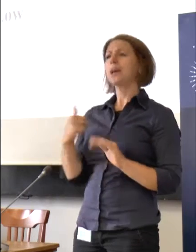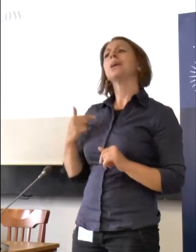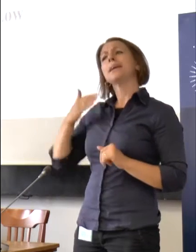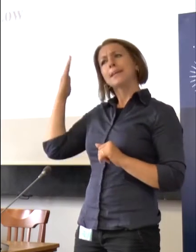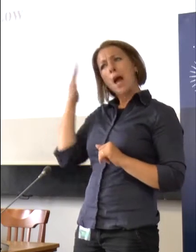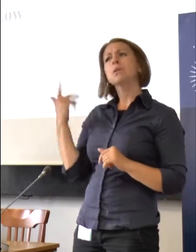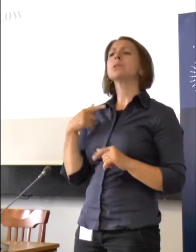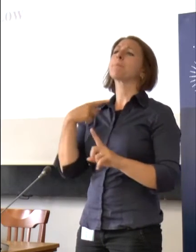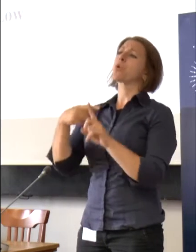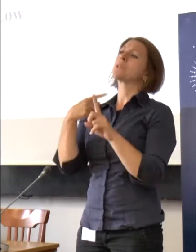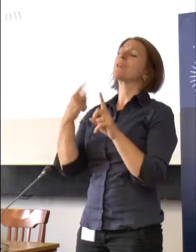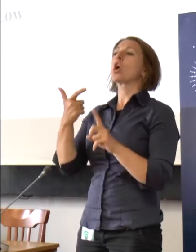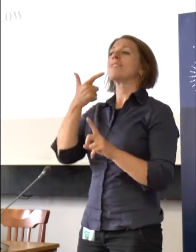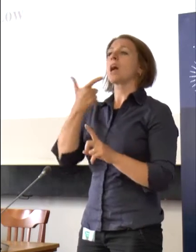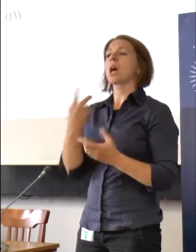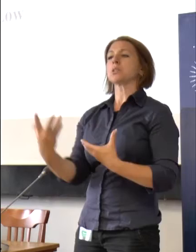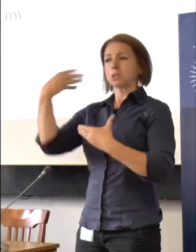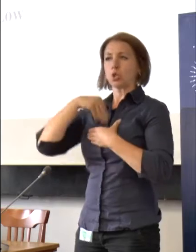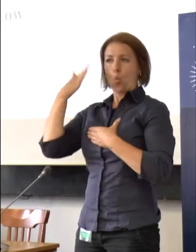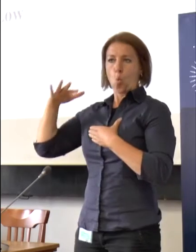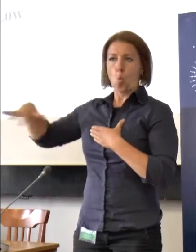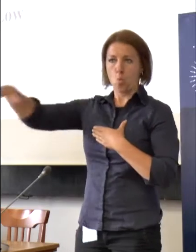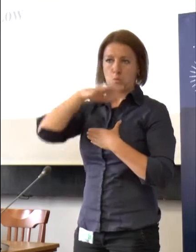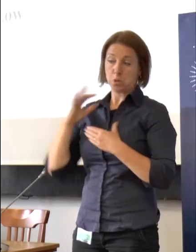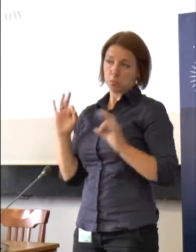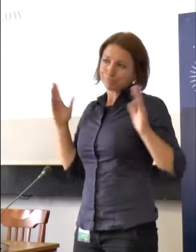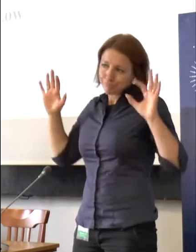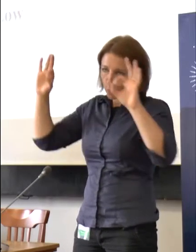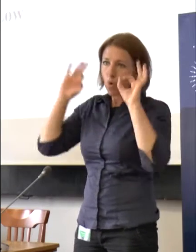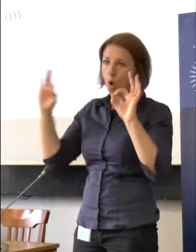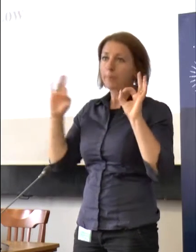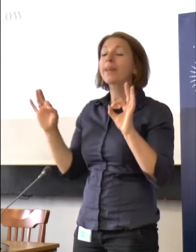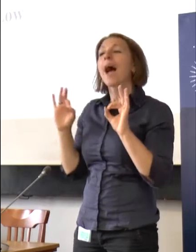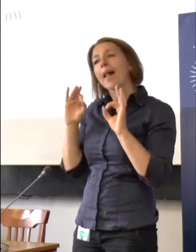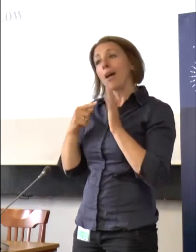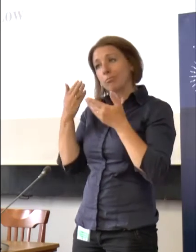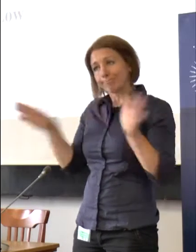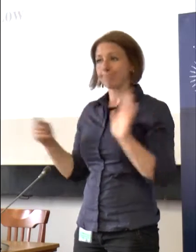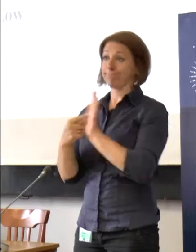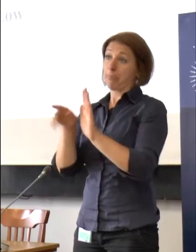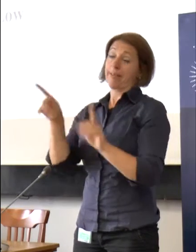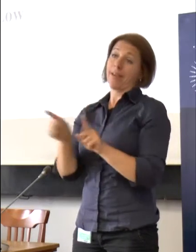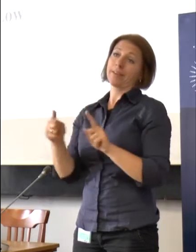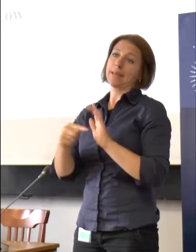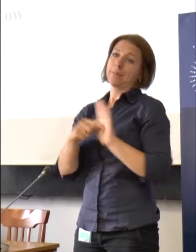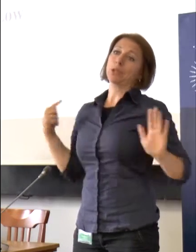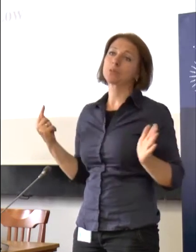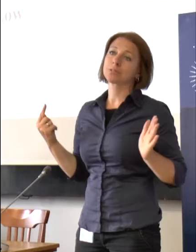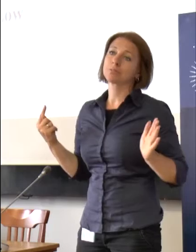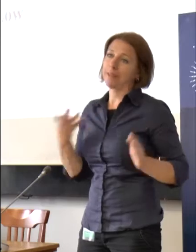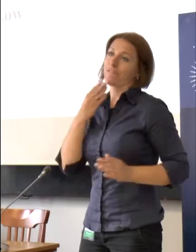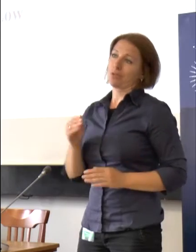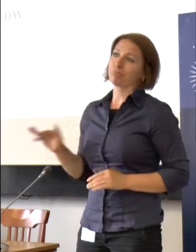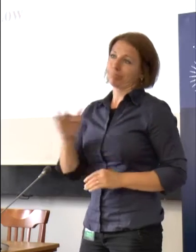And I think, and this is my next point is, I think it's not necessary that, at least in our country,